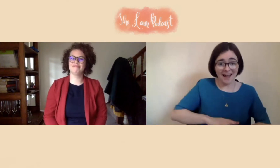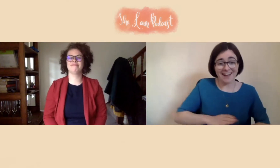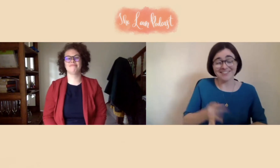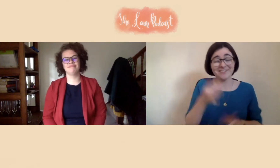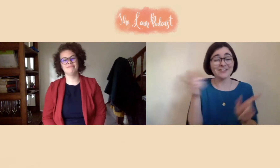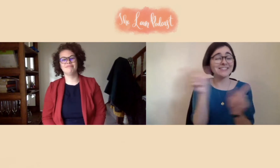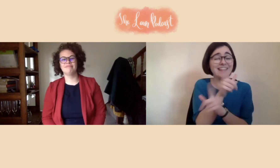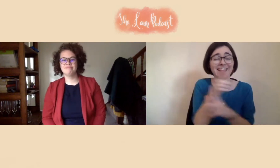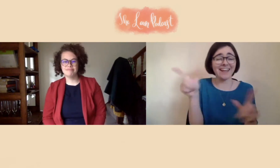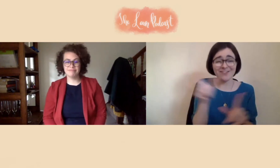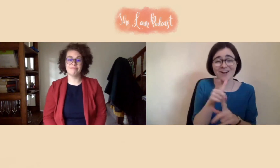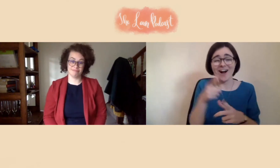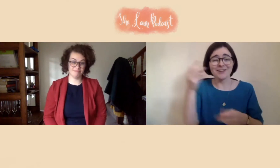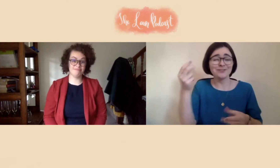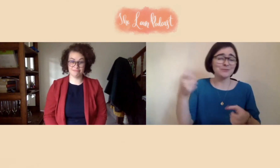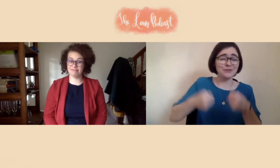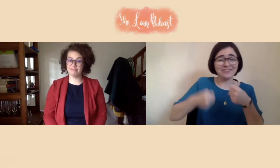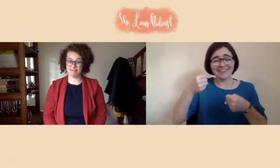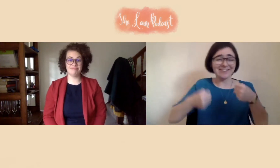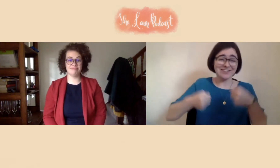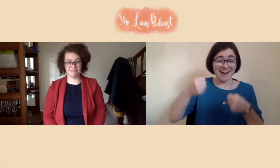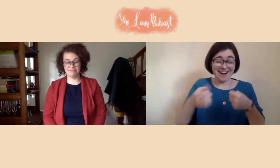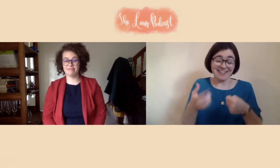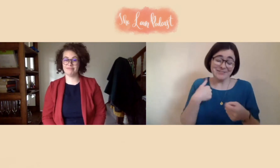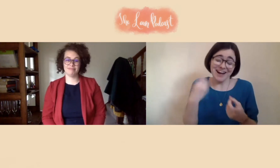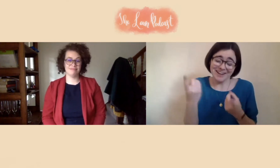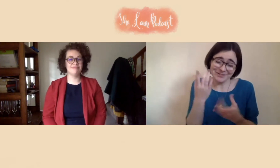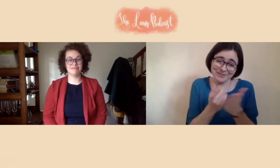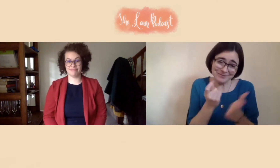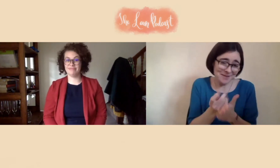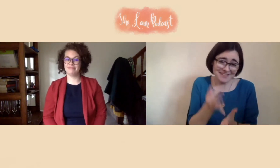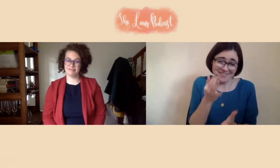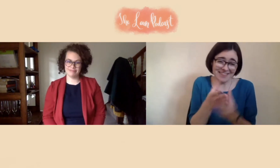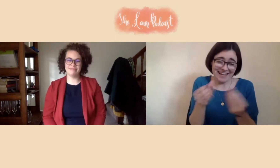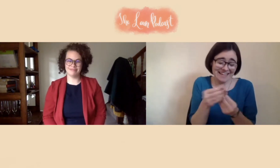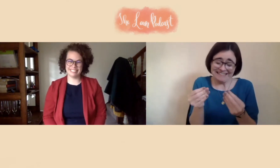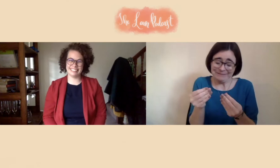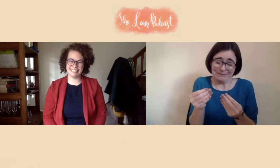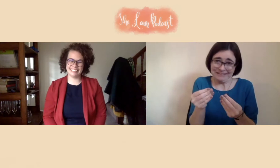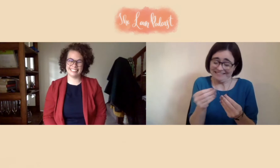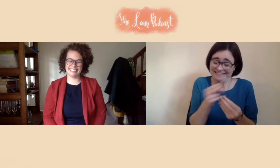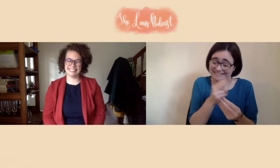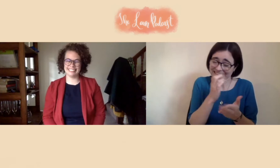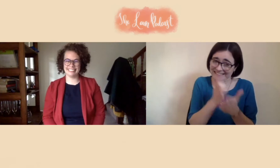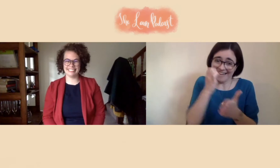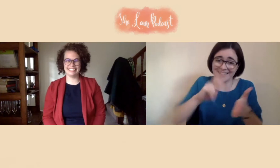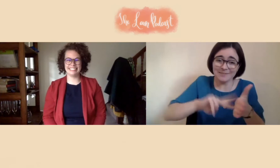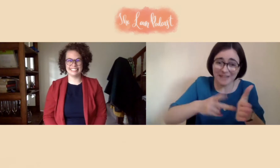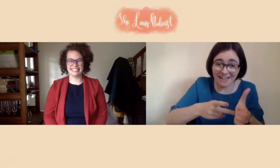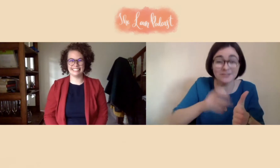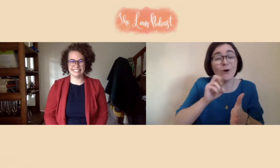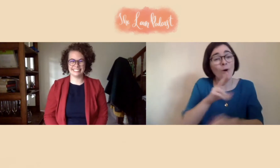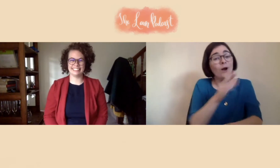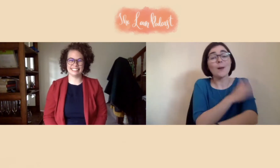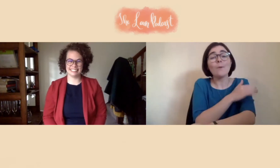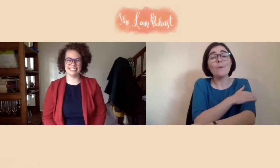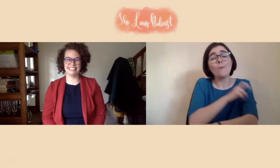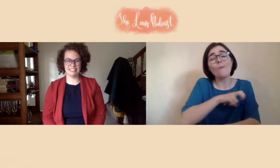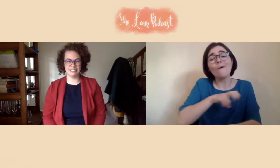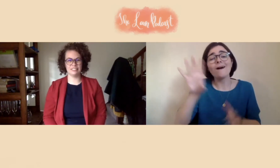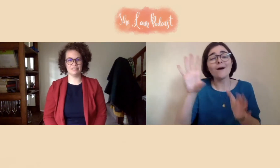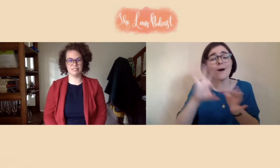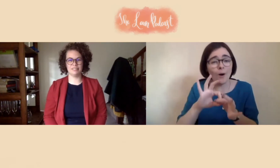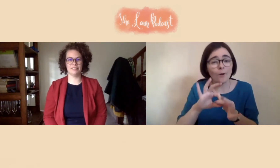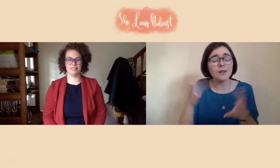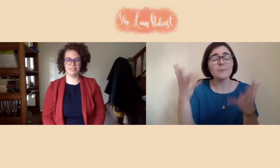do if things have maybe not gone to plan, or a nice little walk home to get a bit of air to refresh